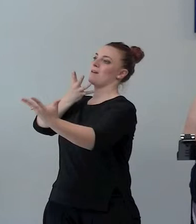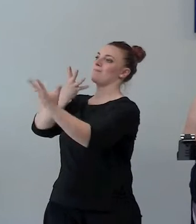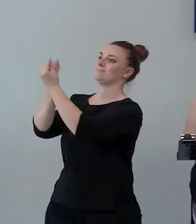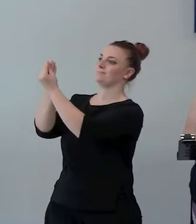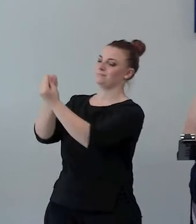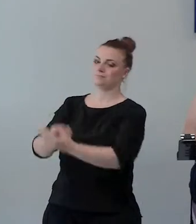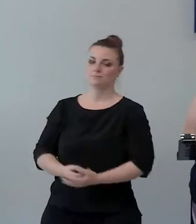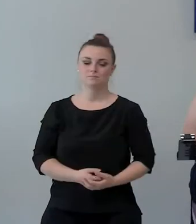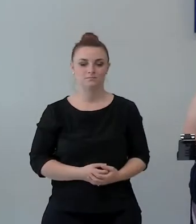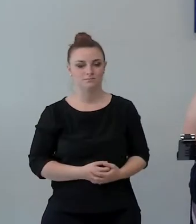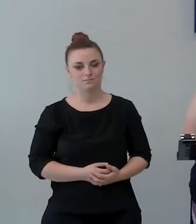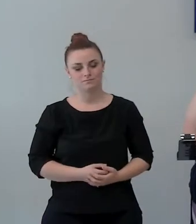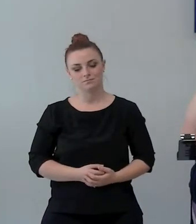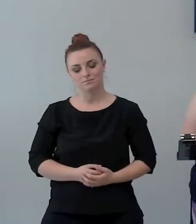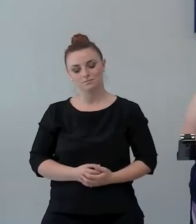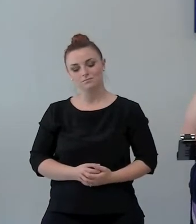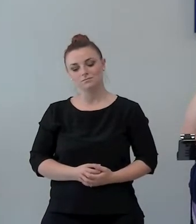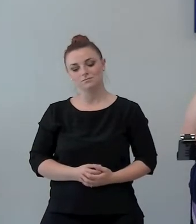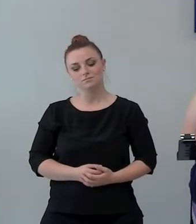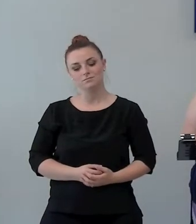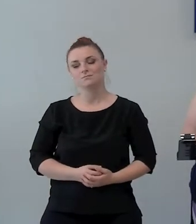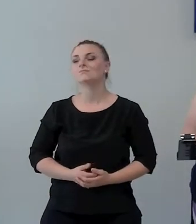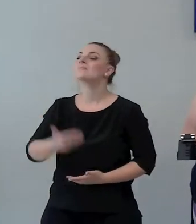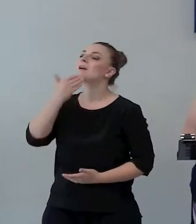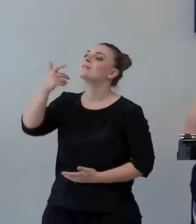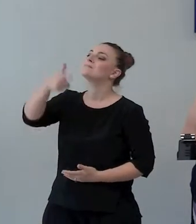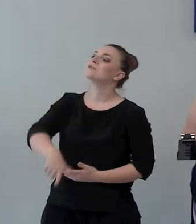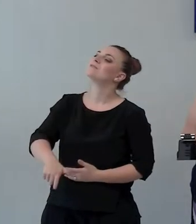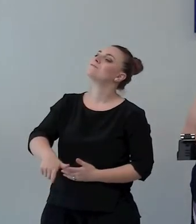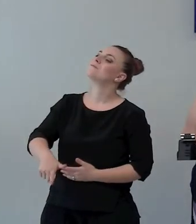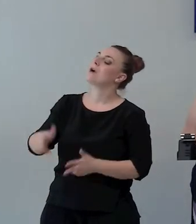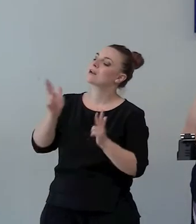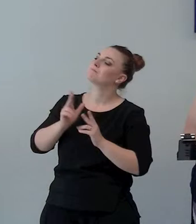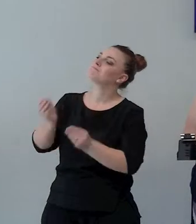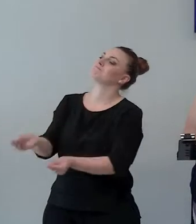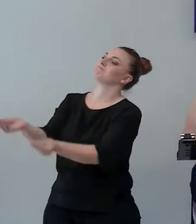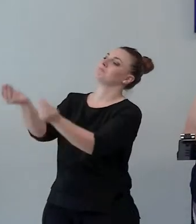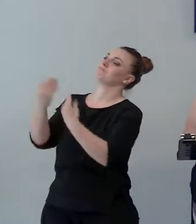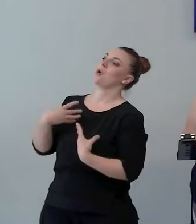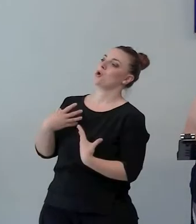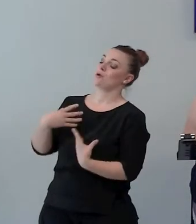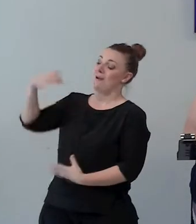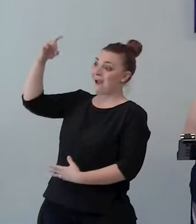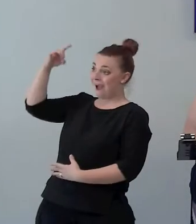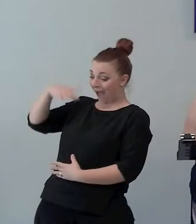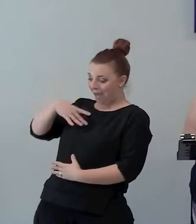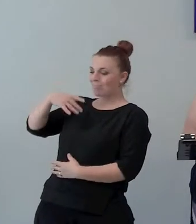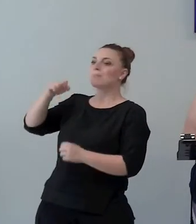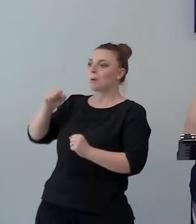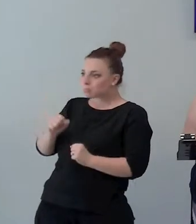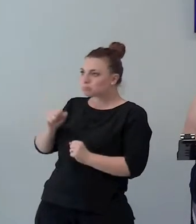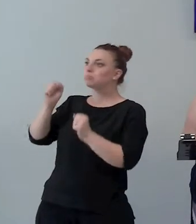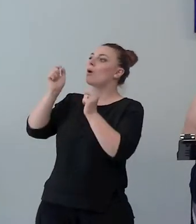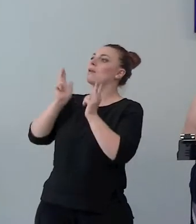assist you in your work. E che posso trovare riposo per la mia anima. And that I can find rest for my